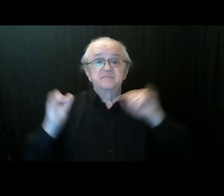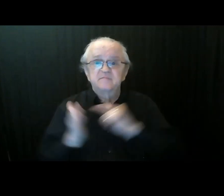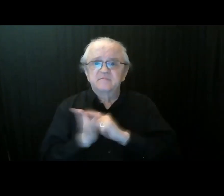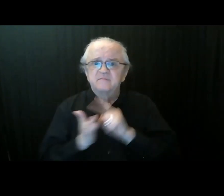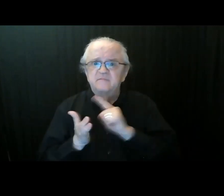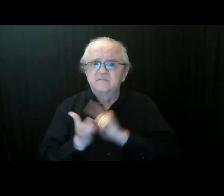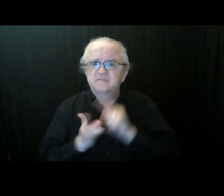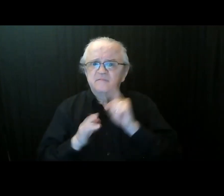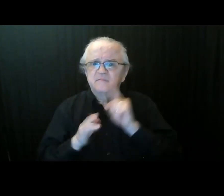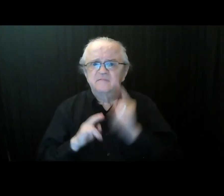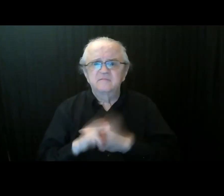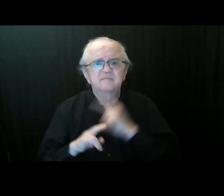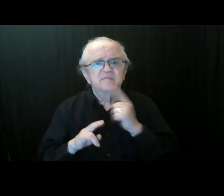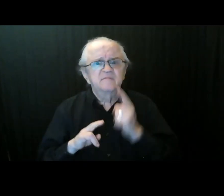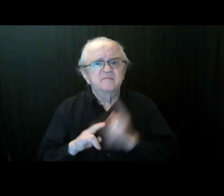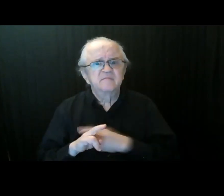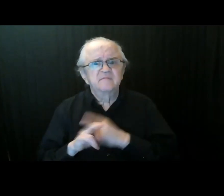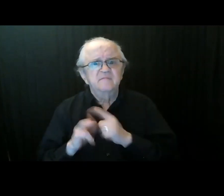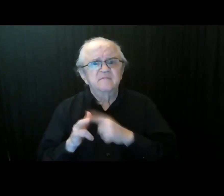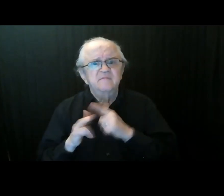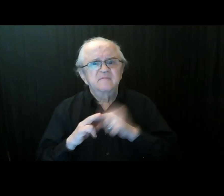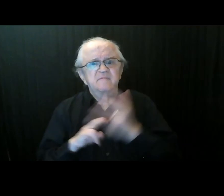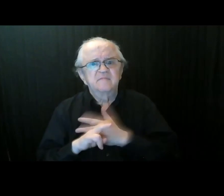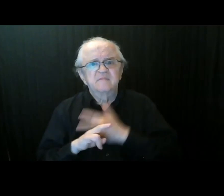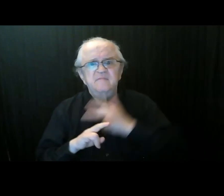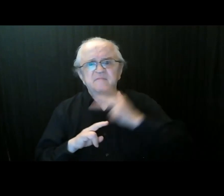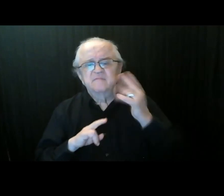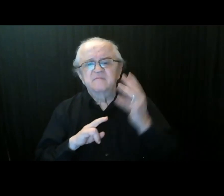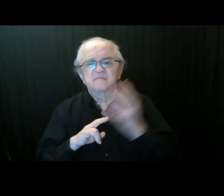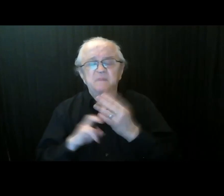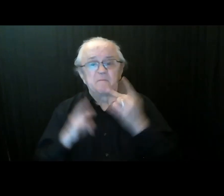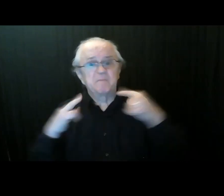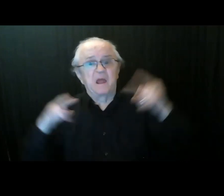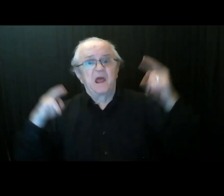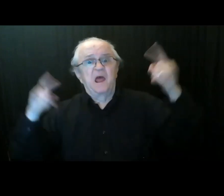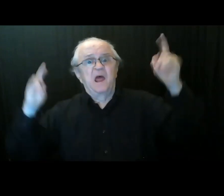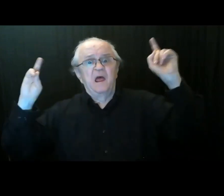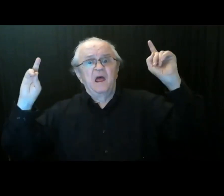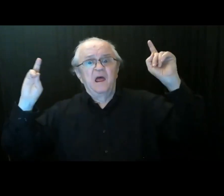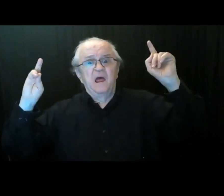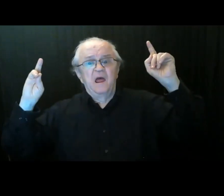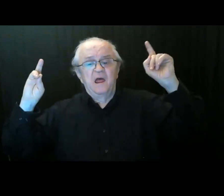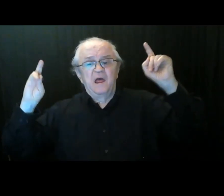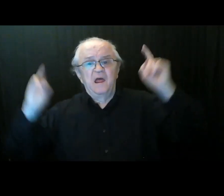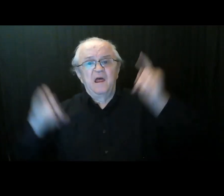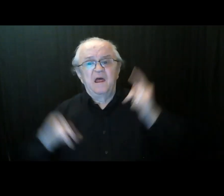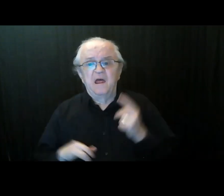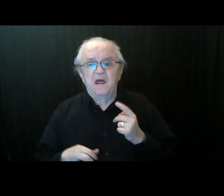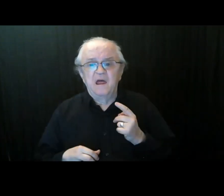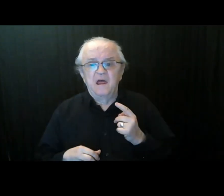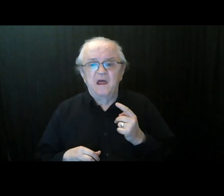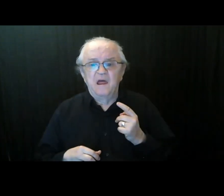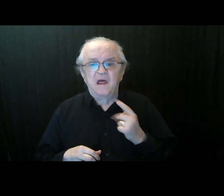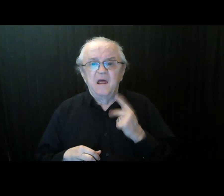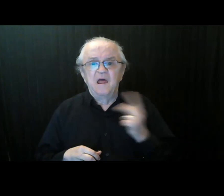months, then 3 or 4 months. And finally, we got